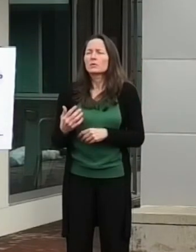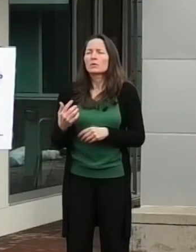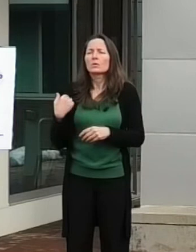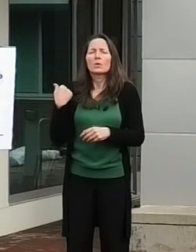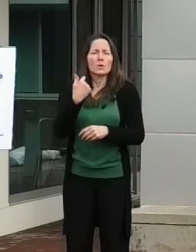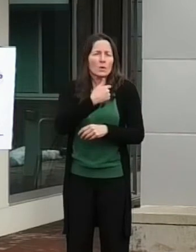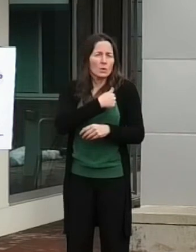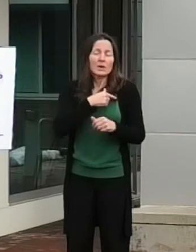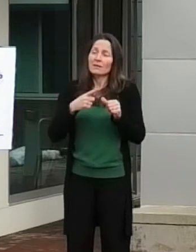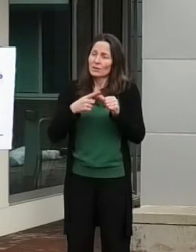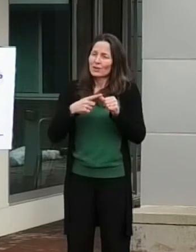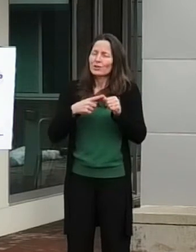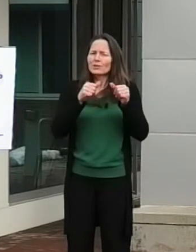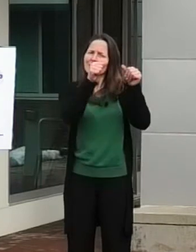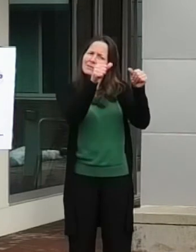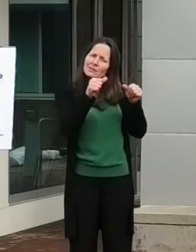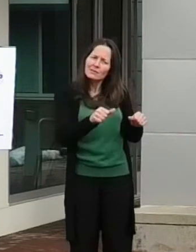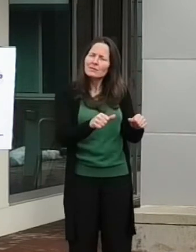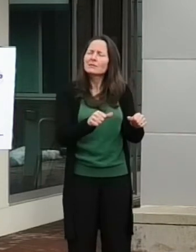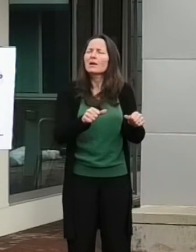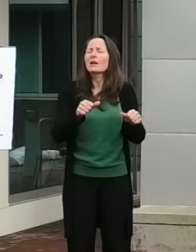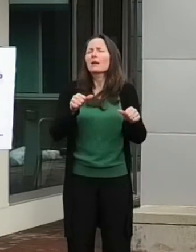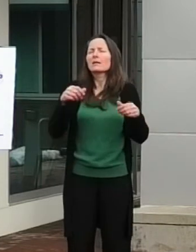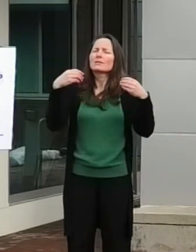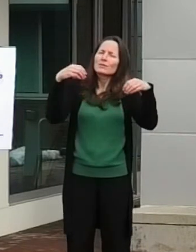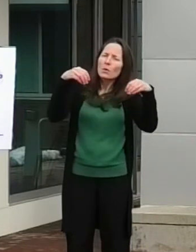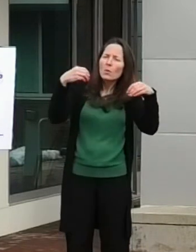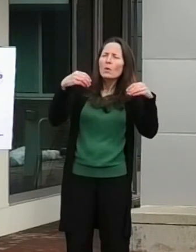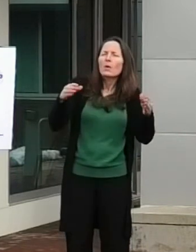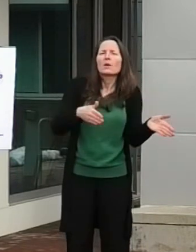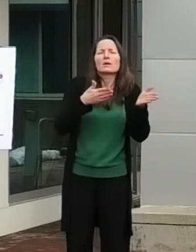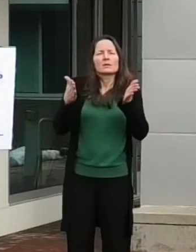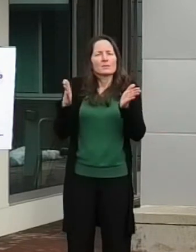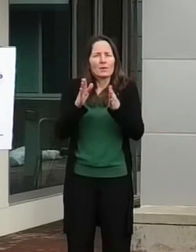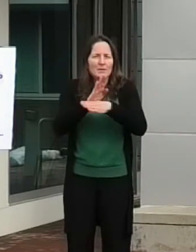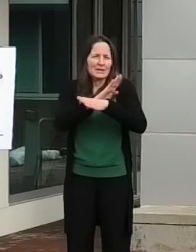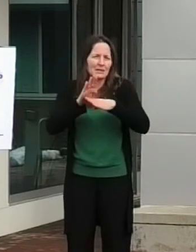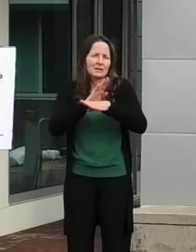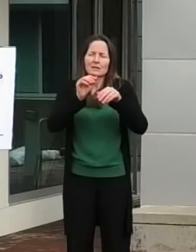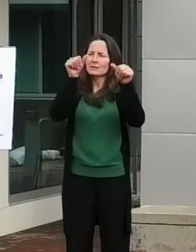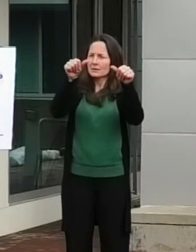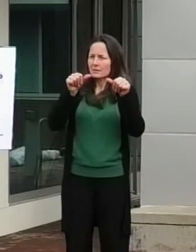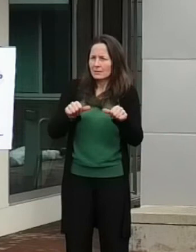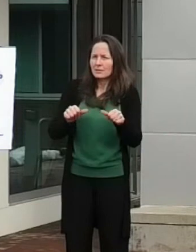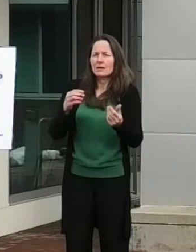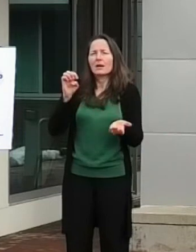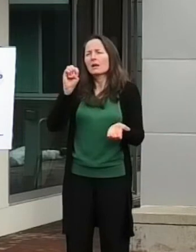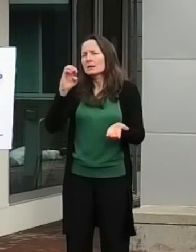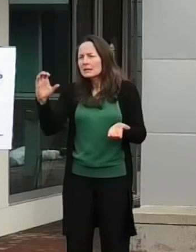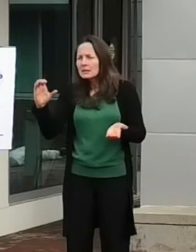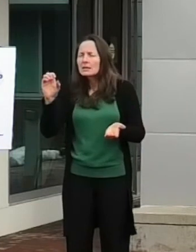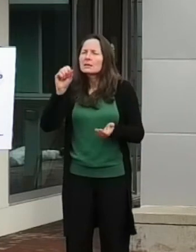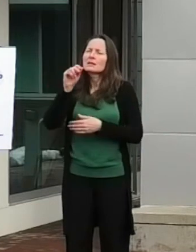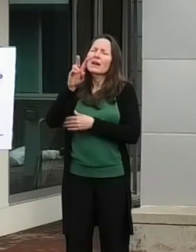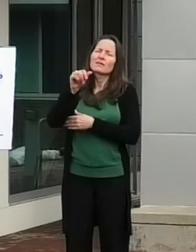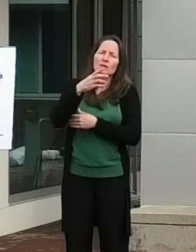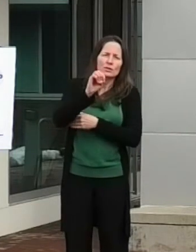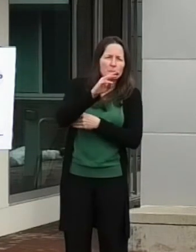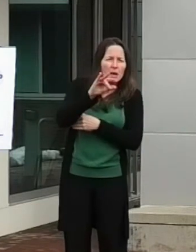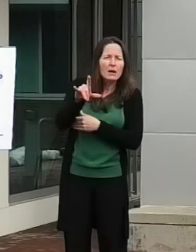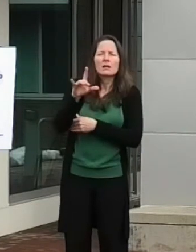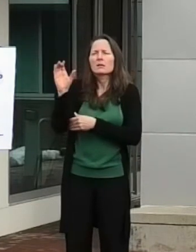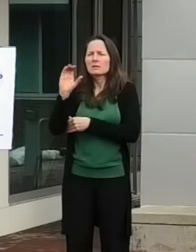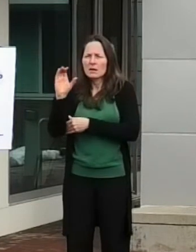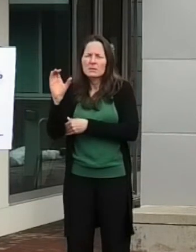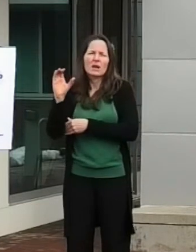county buildings and shopping centers, including 50 stores and 200 small businesses in the Columbia, Ellicott City, and Savage Mill areas.